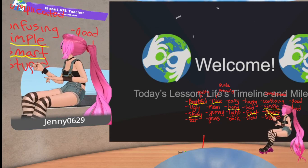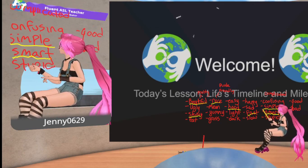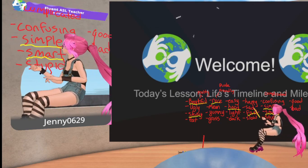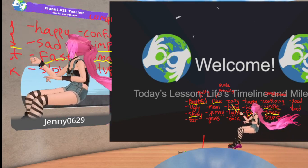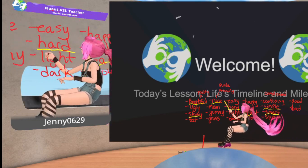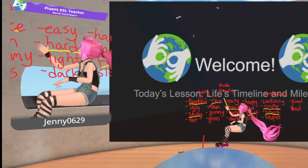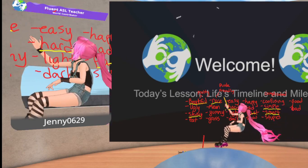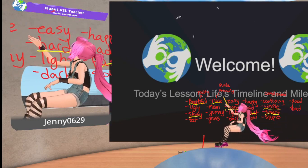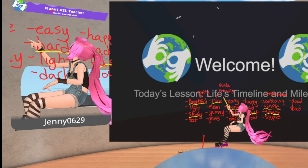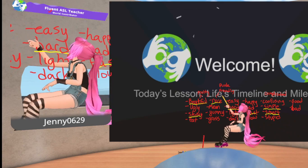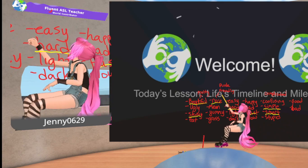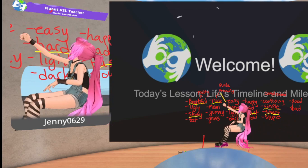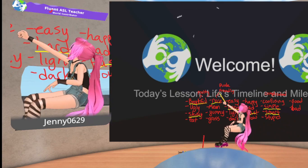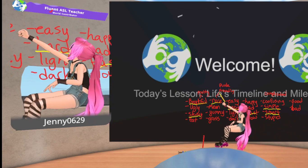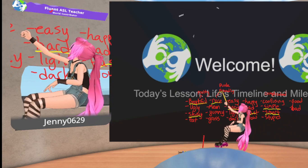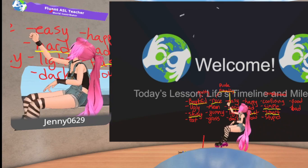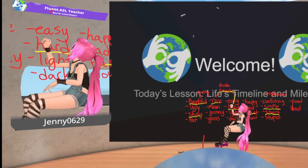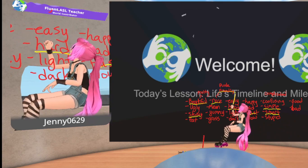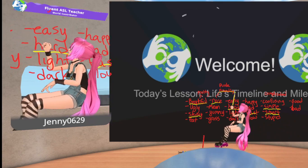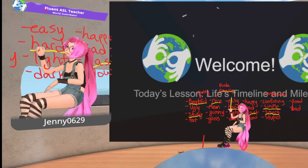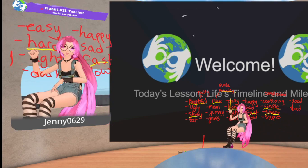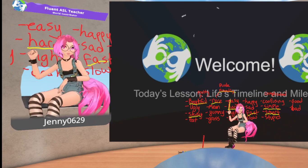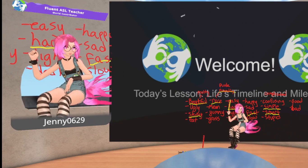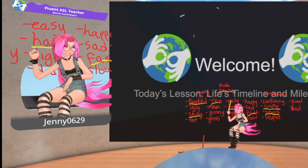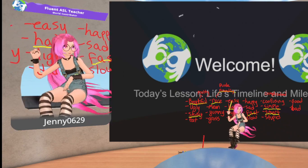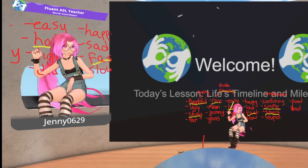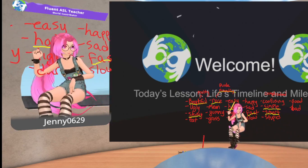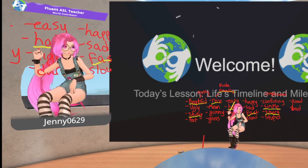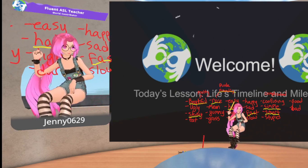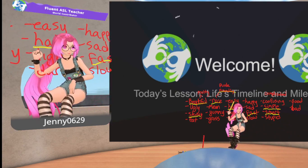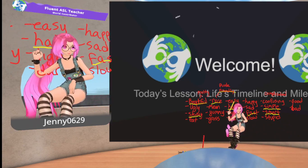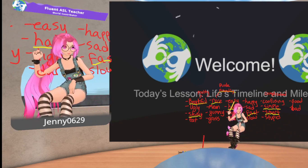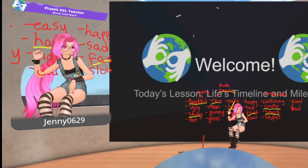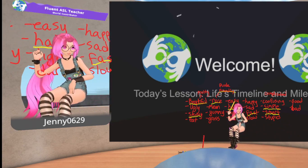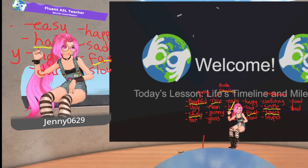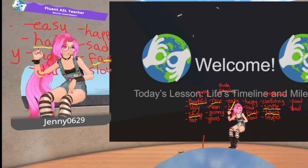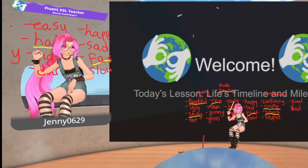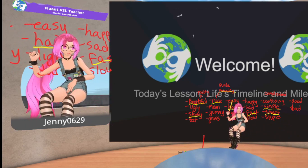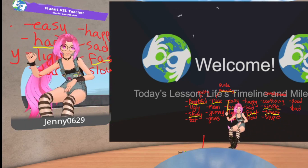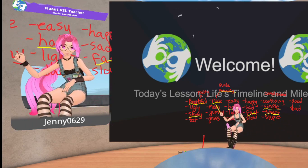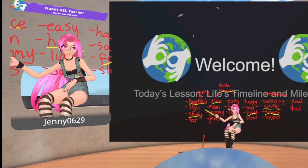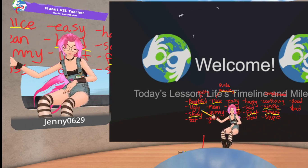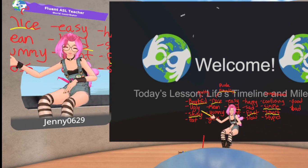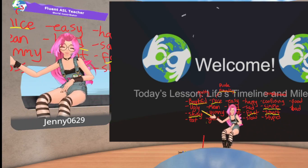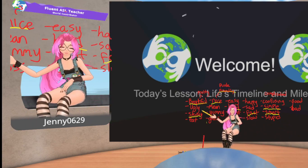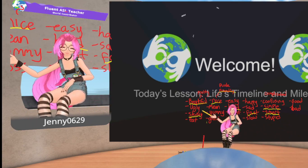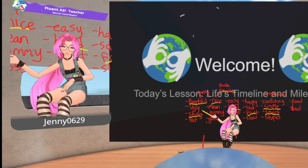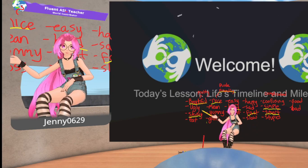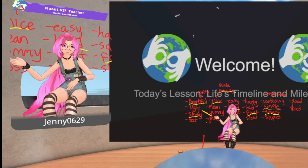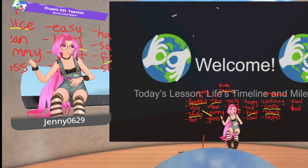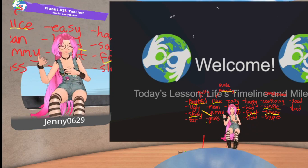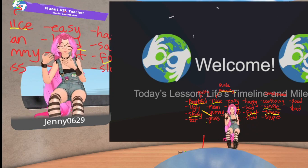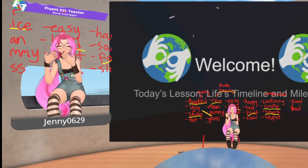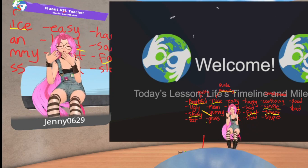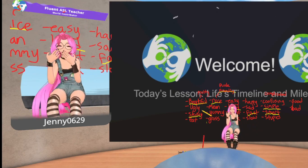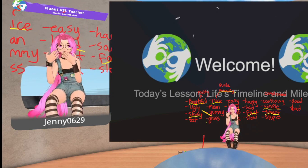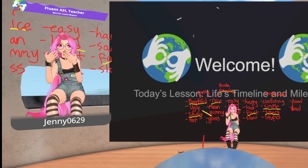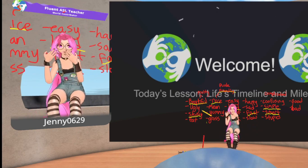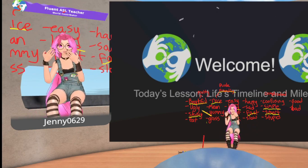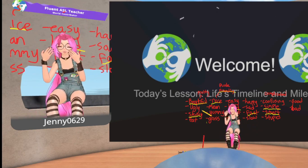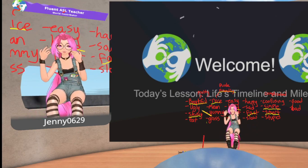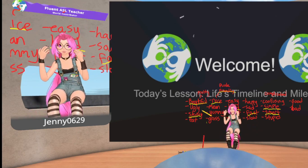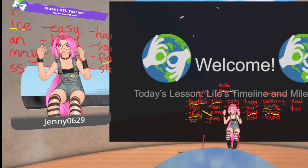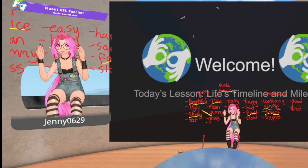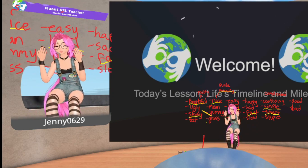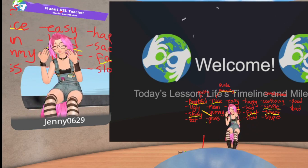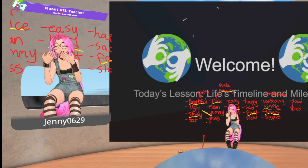And ooh, this one might be trickier. Friendly. Friendly. Yes. Yes. When you're friendly,